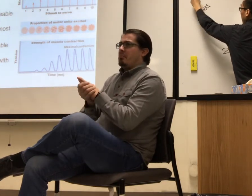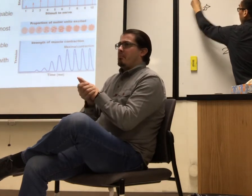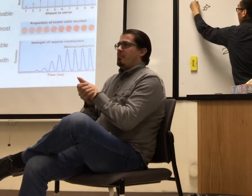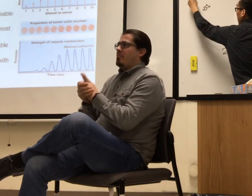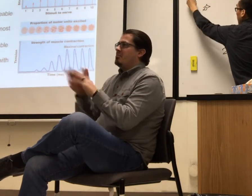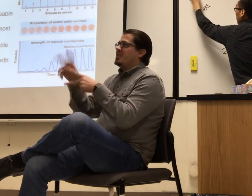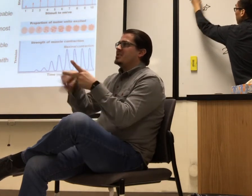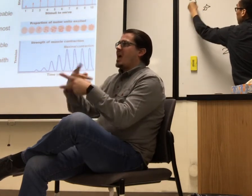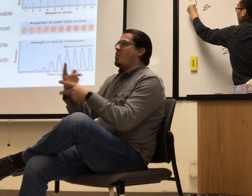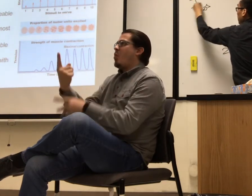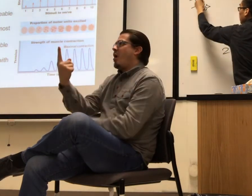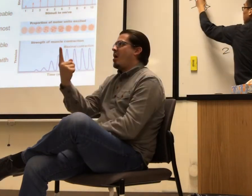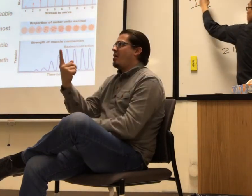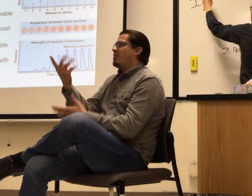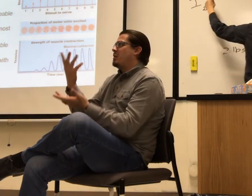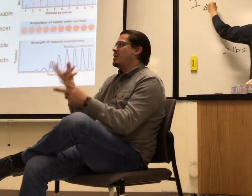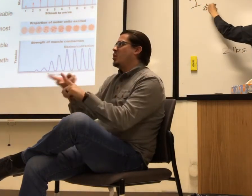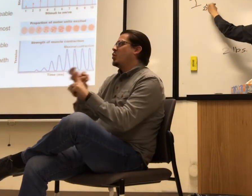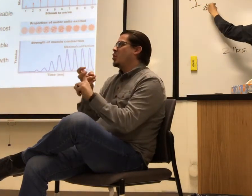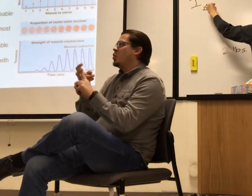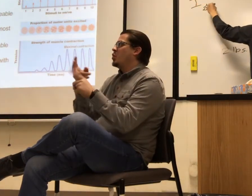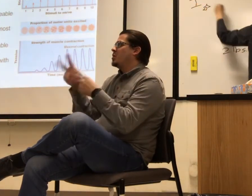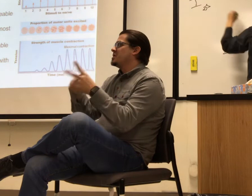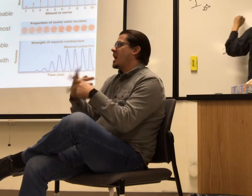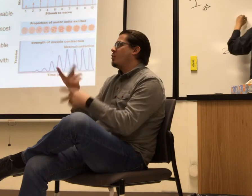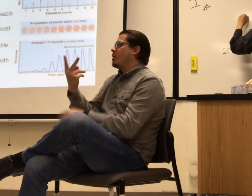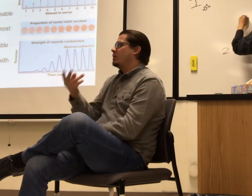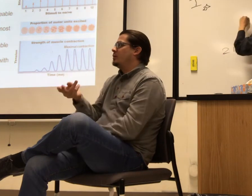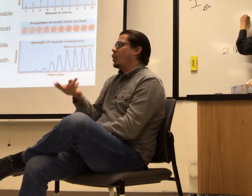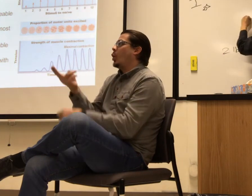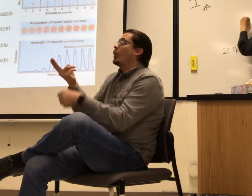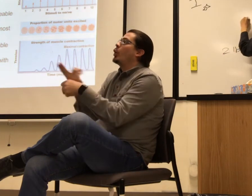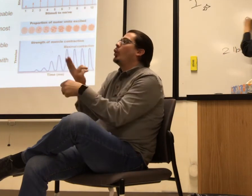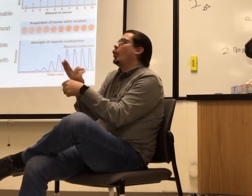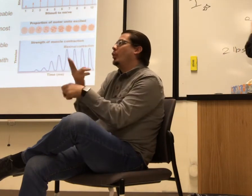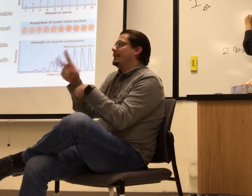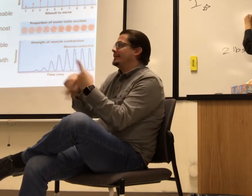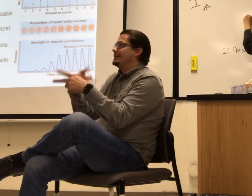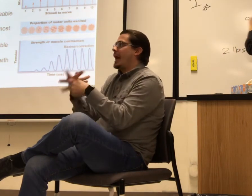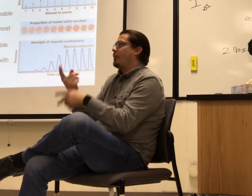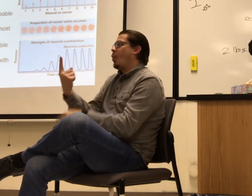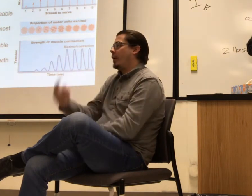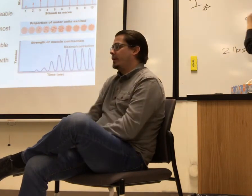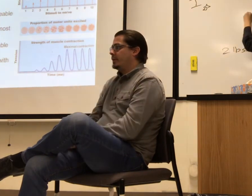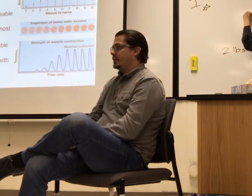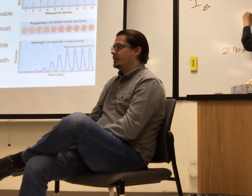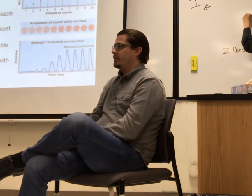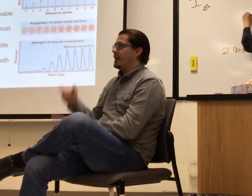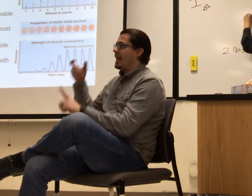a type 1. Okay, and this type 1 maybe innervates